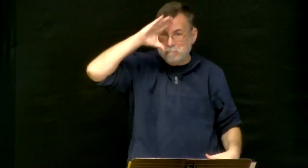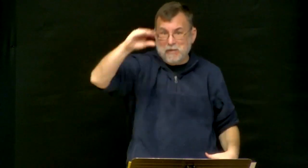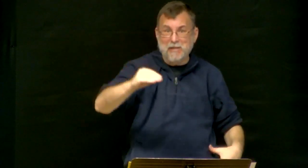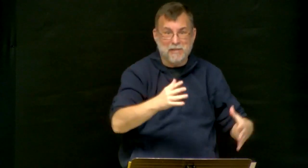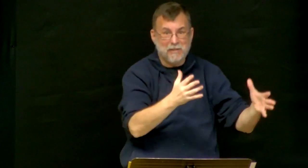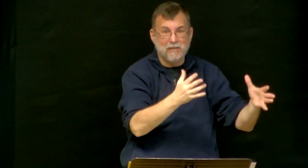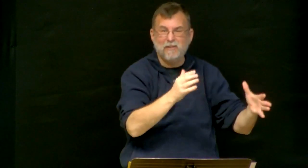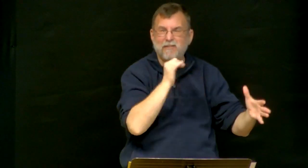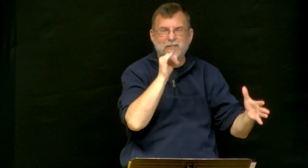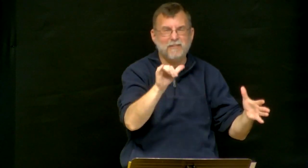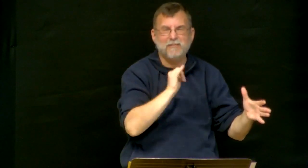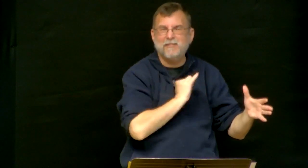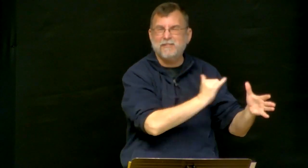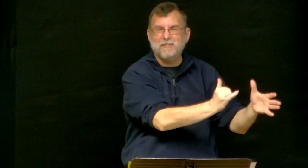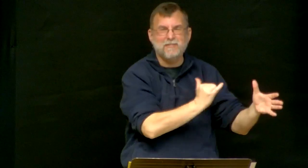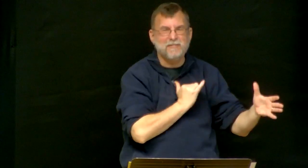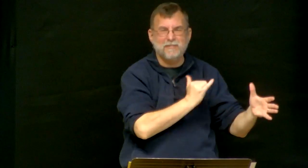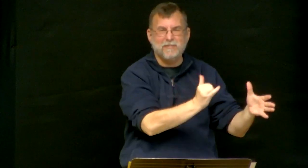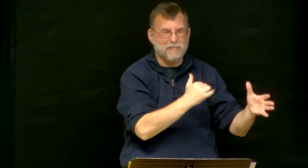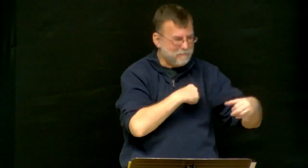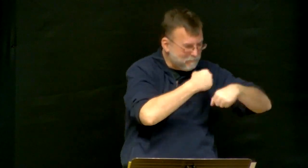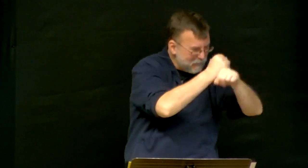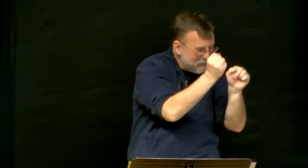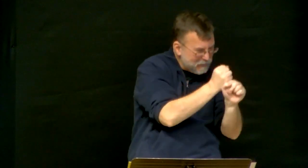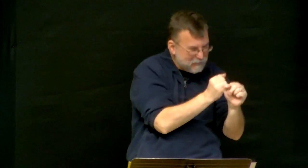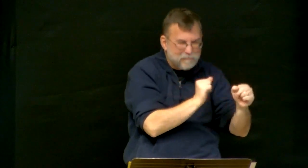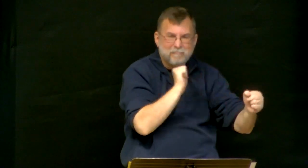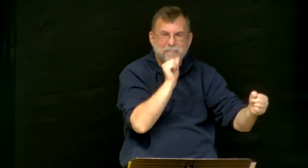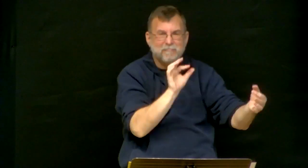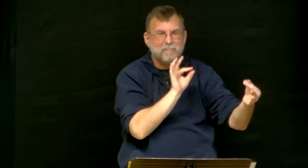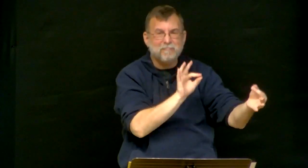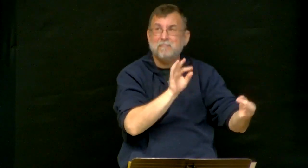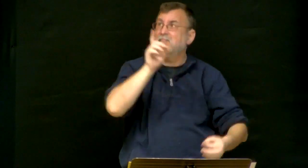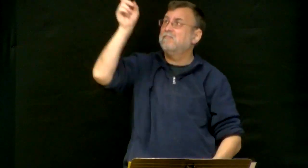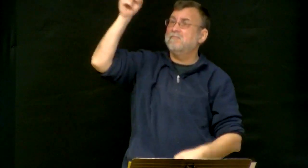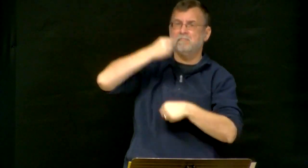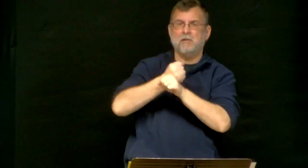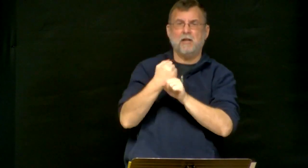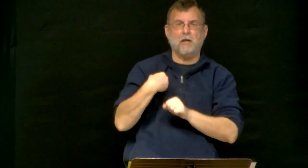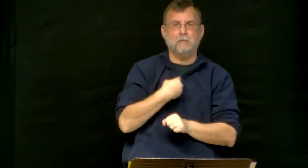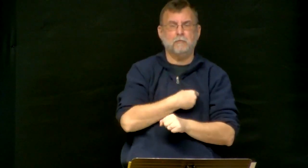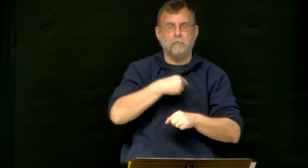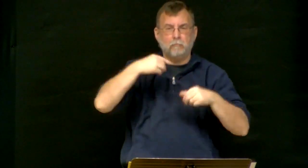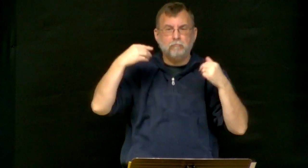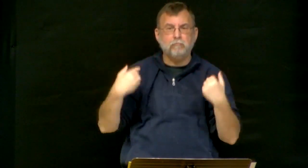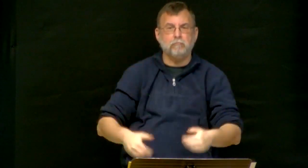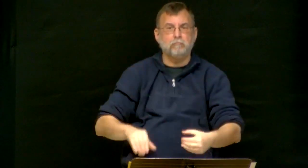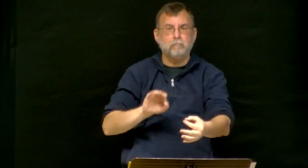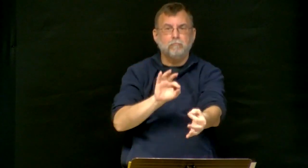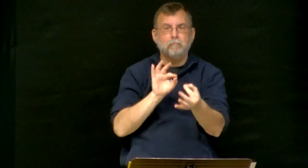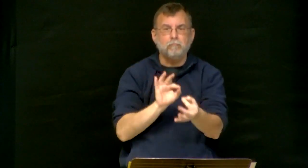snowman, but it's not the same. We are not the same. What we do is not perfect. What God does is